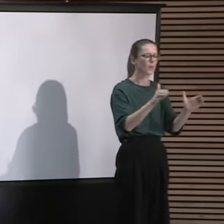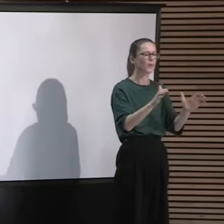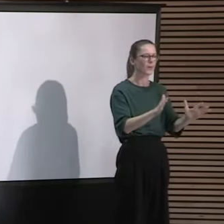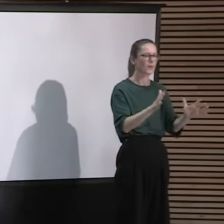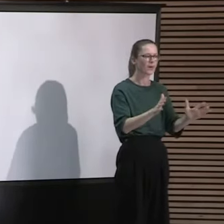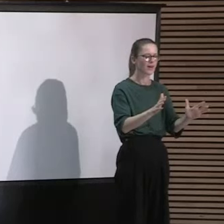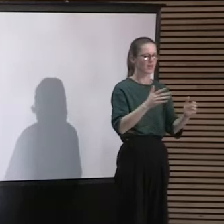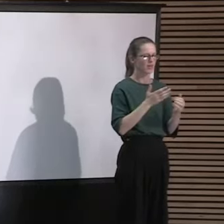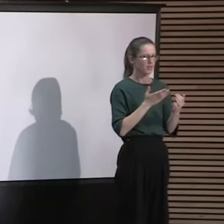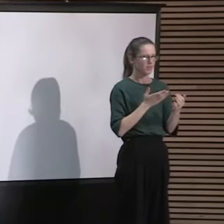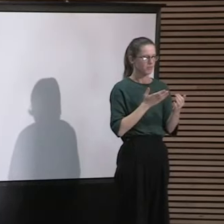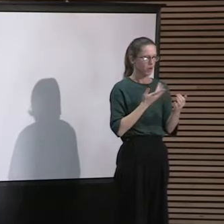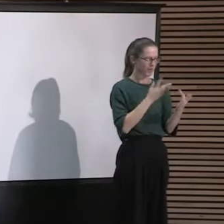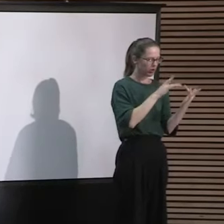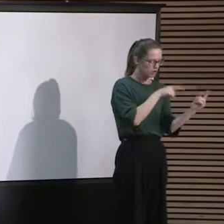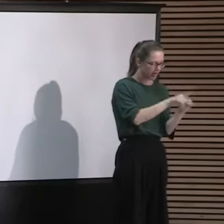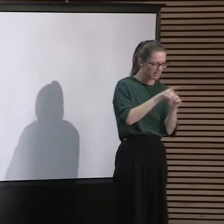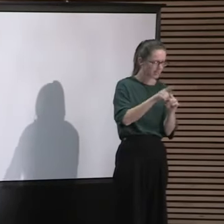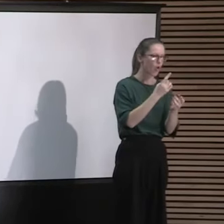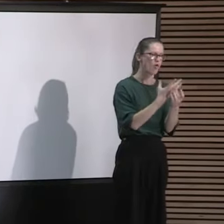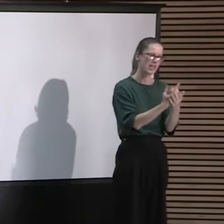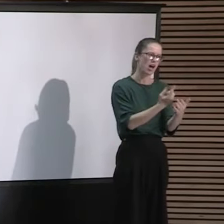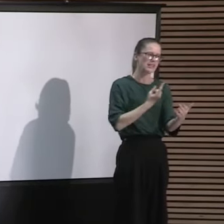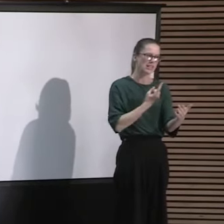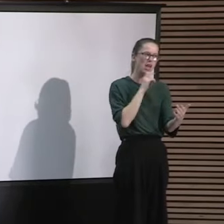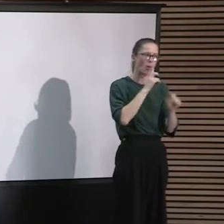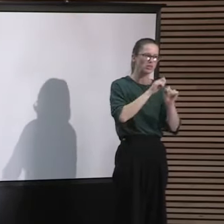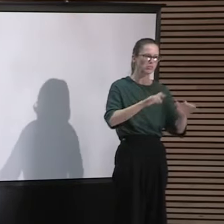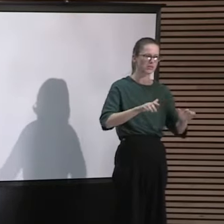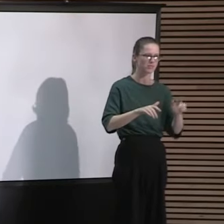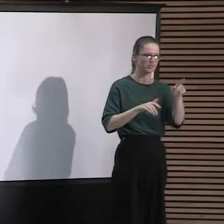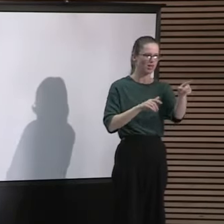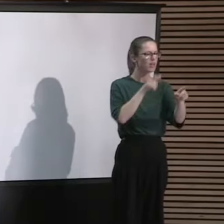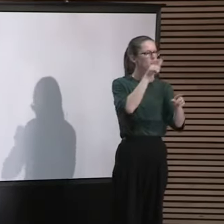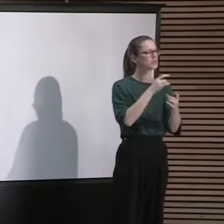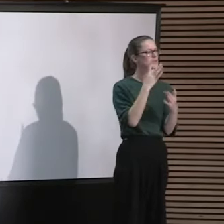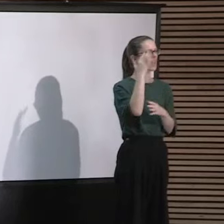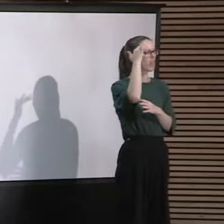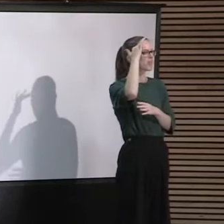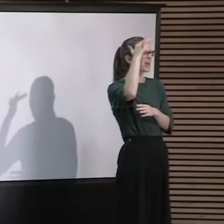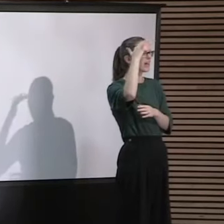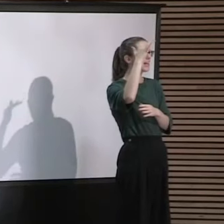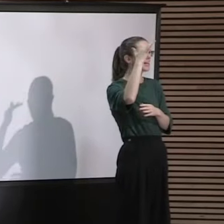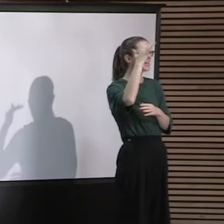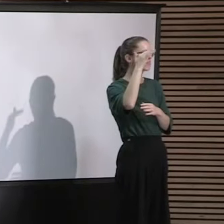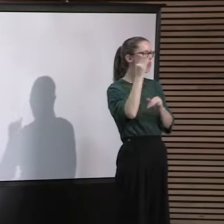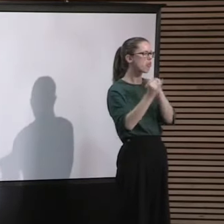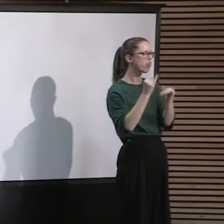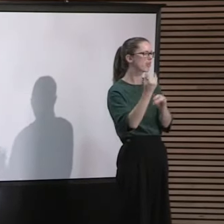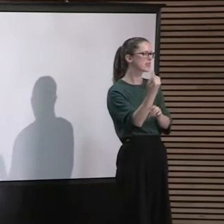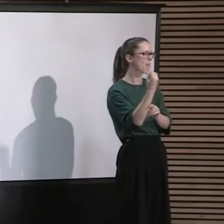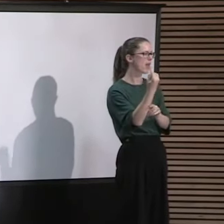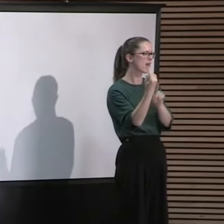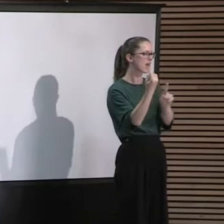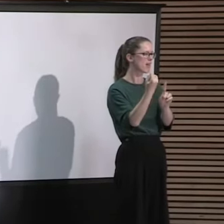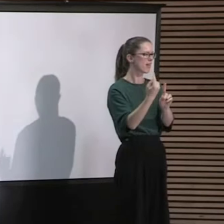while we've been going through the contact tracing process. The person who started the conspiracy theory that you referred to over the weekend appears to have been